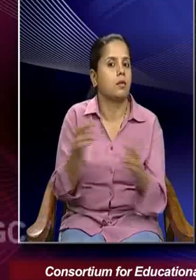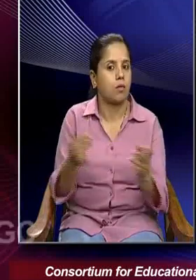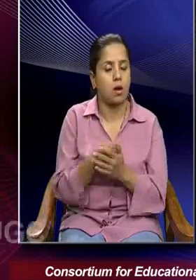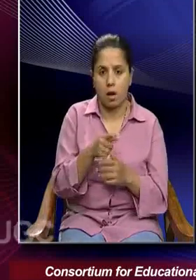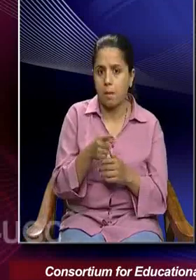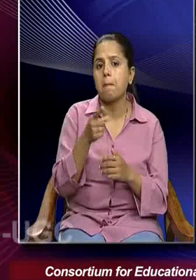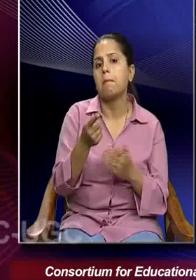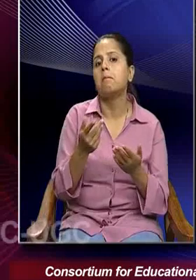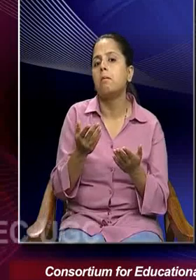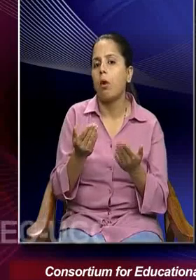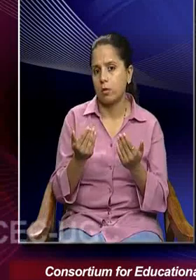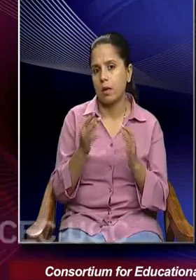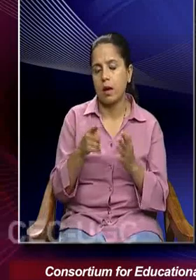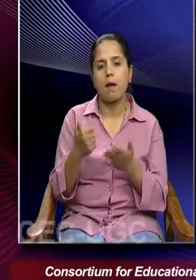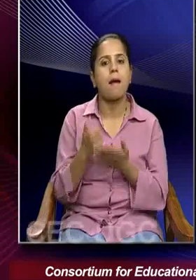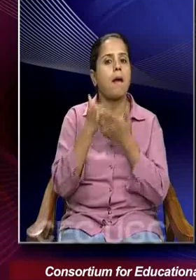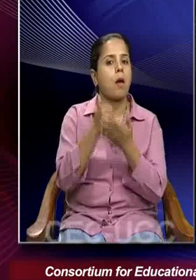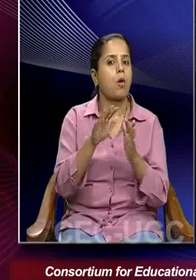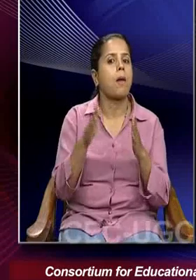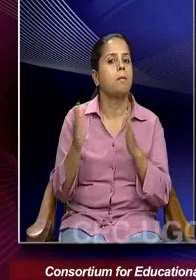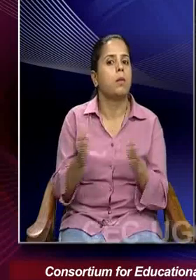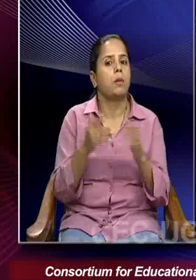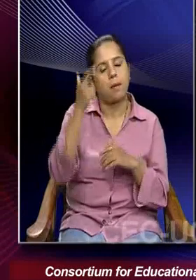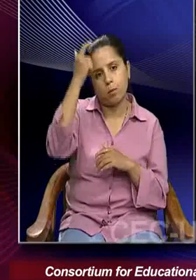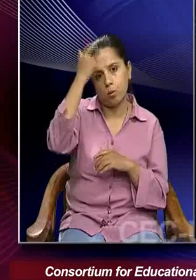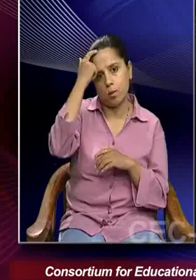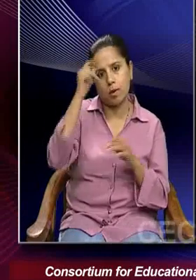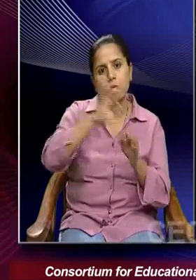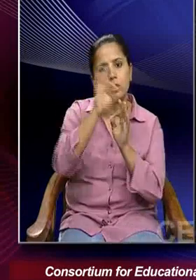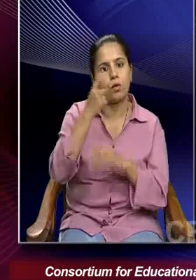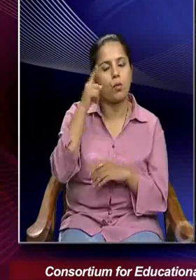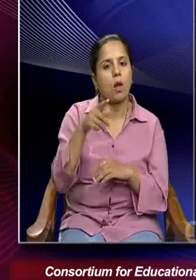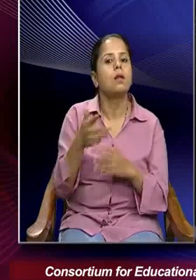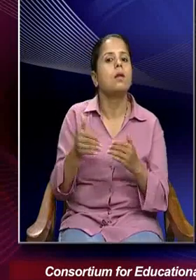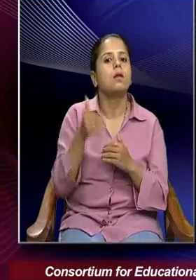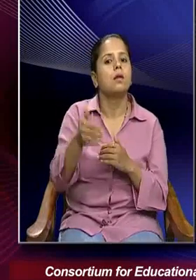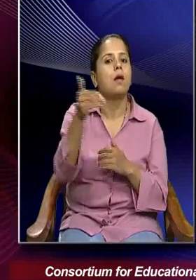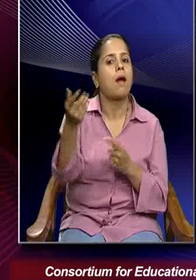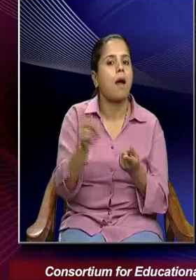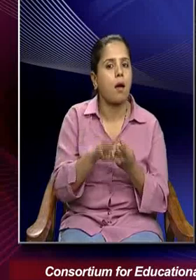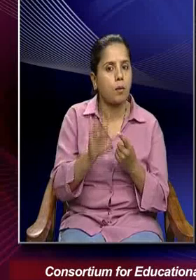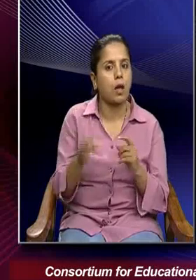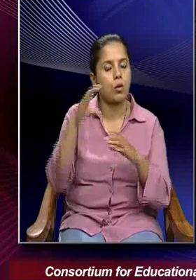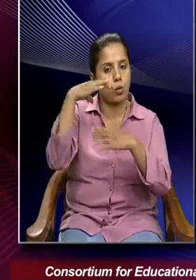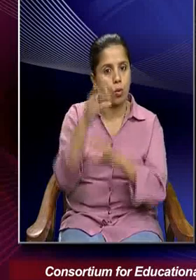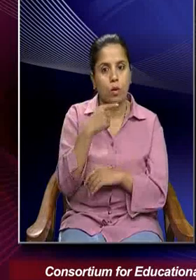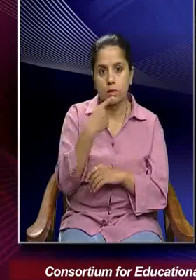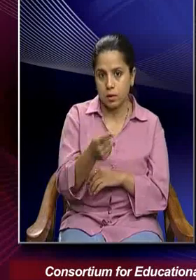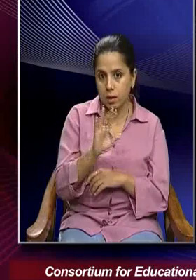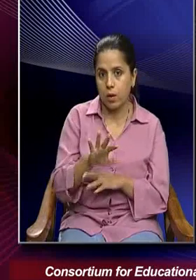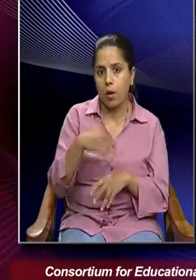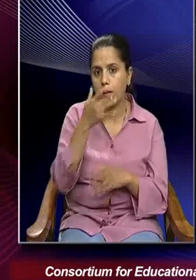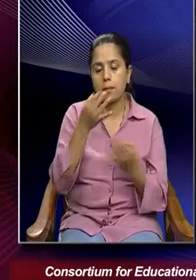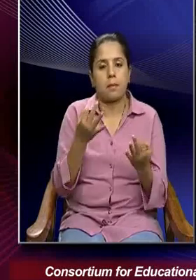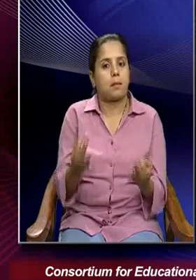then it will help or prepare the mind for the subsequent stages of concentration and